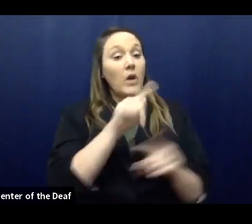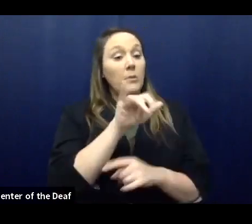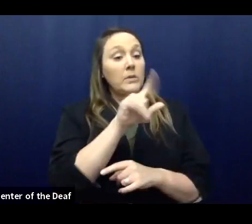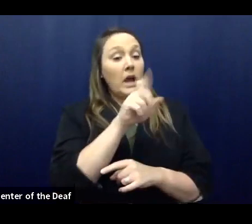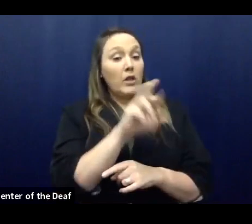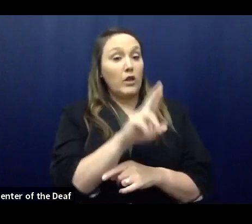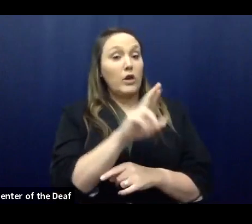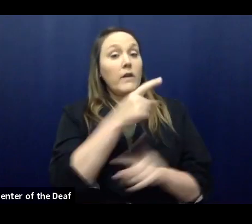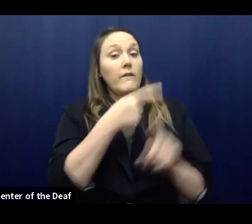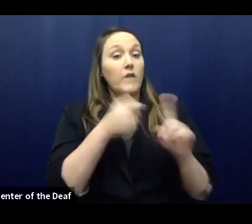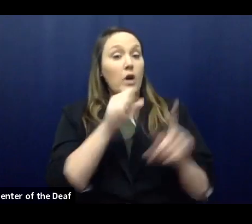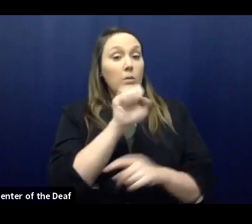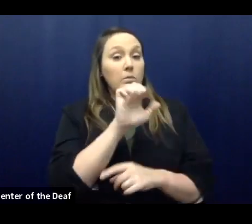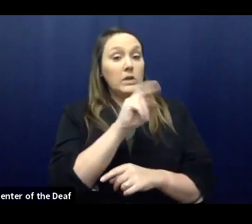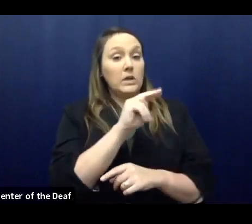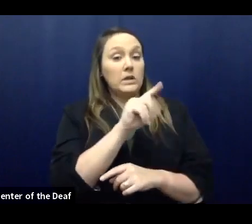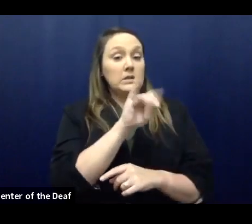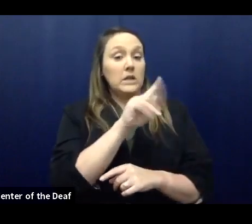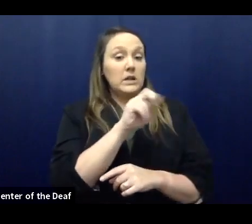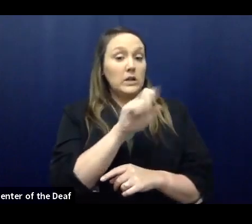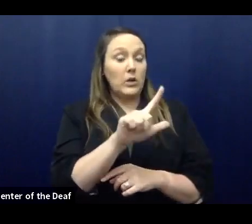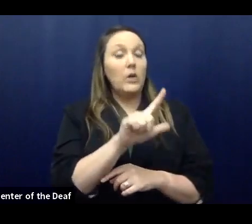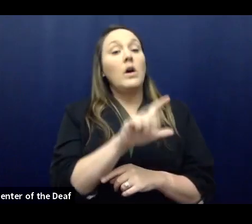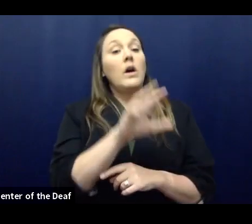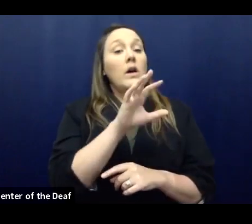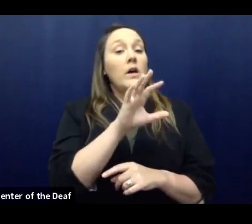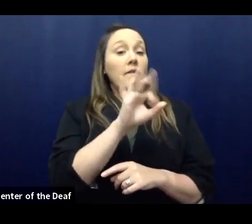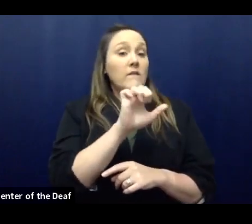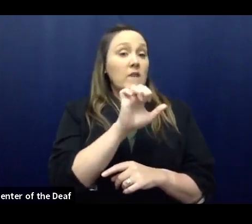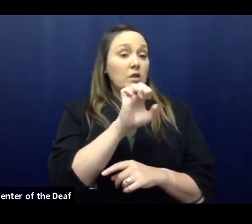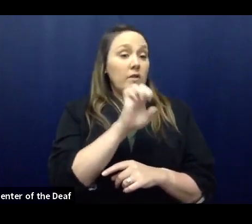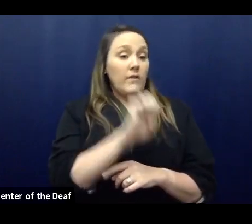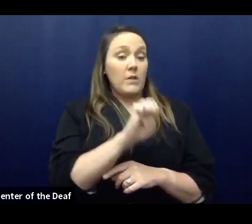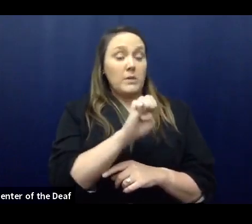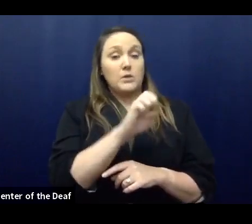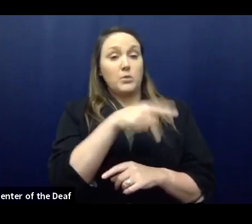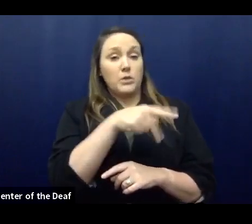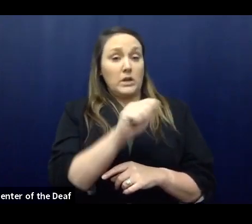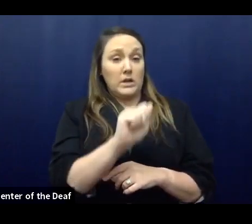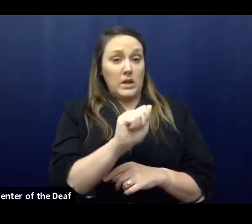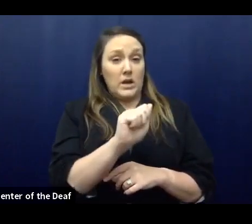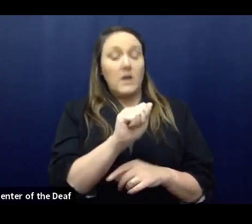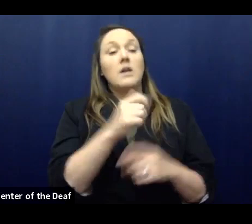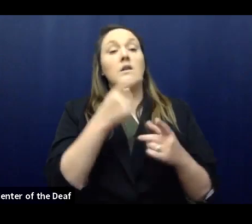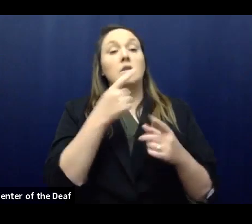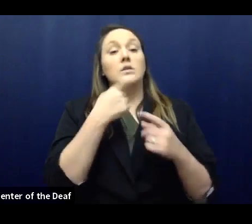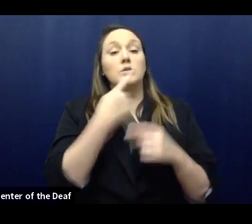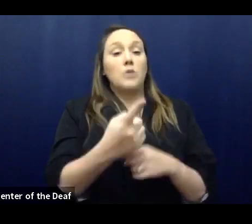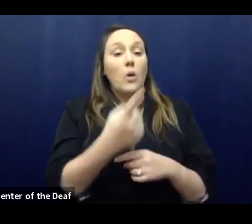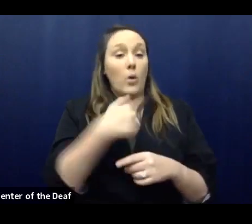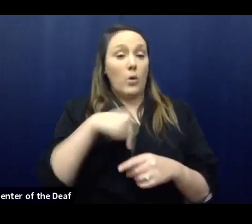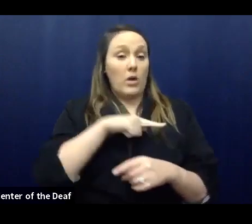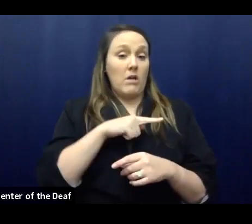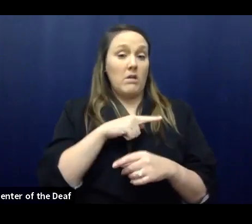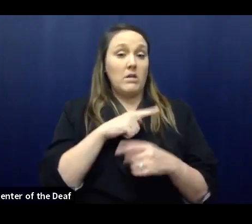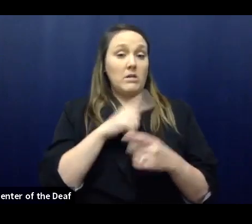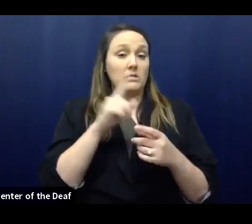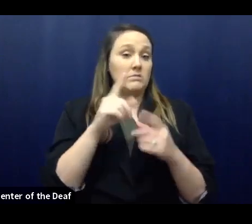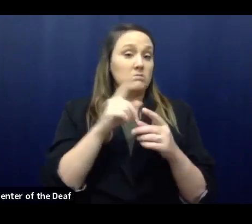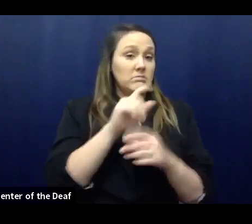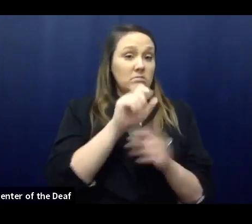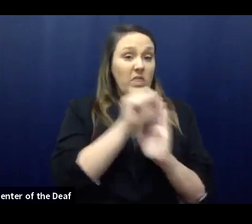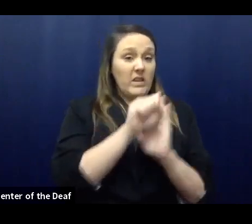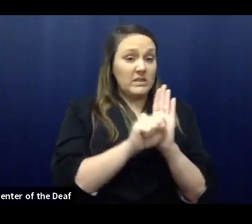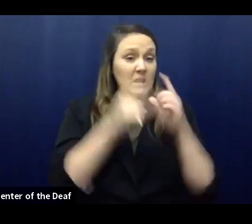Sentinel, the Federal Environmental Protection Agency told Knox News the state's face masks, which were previously handed out for free, are safe to use.